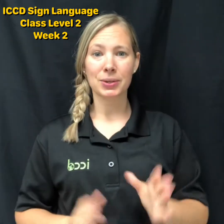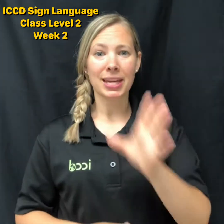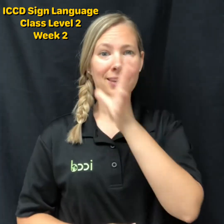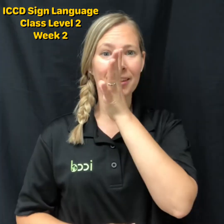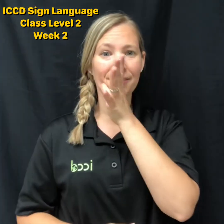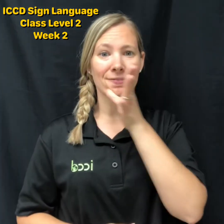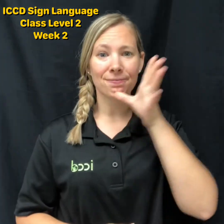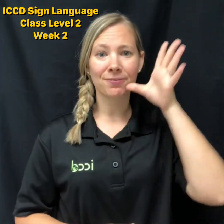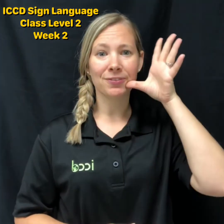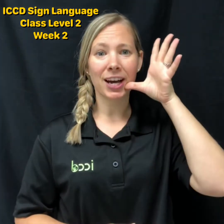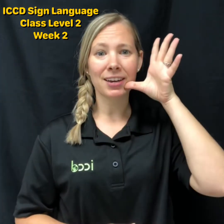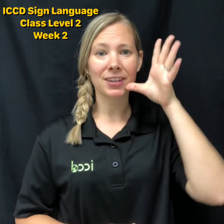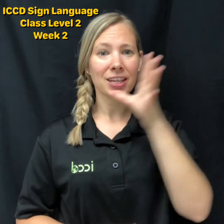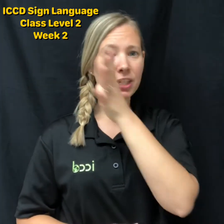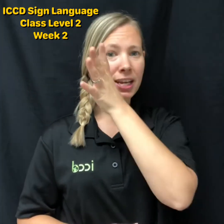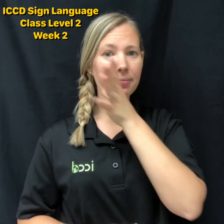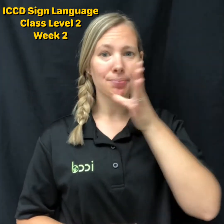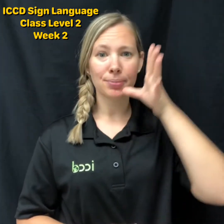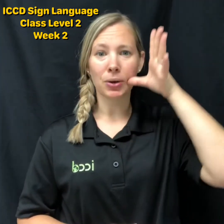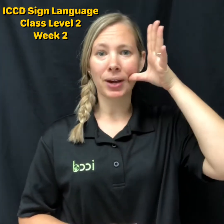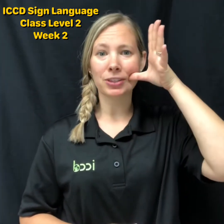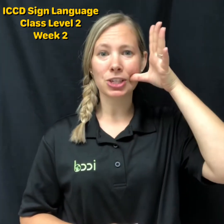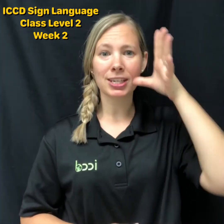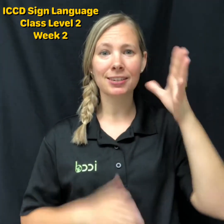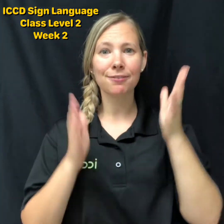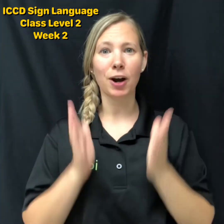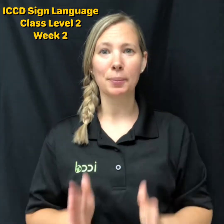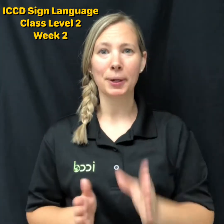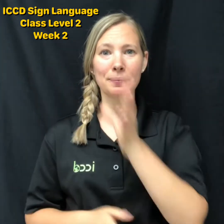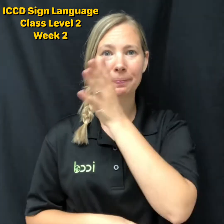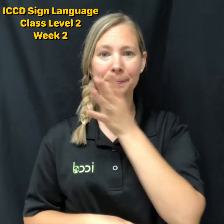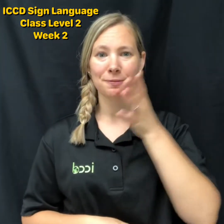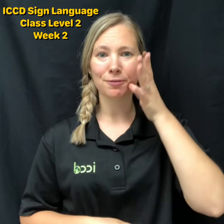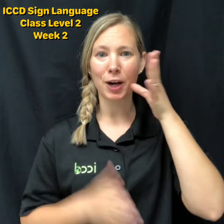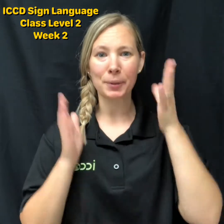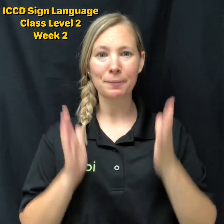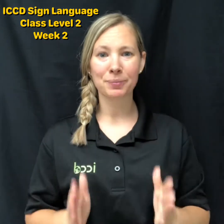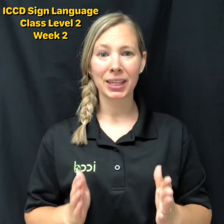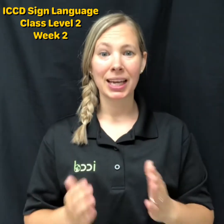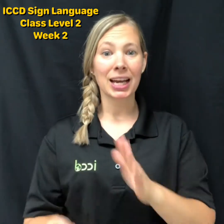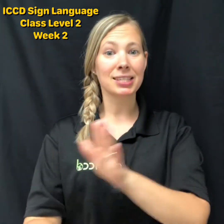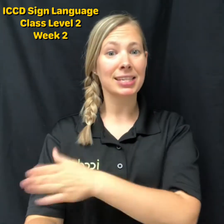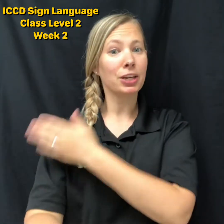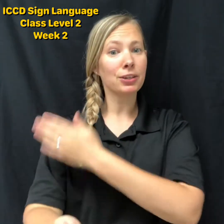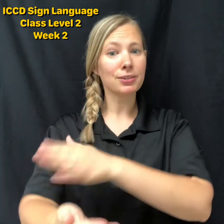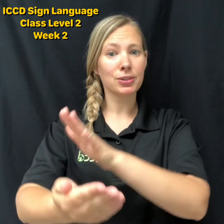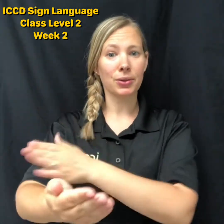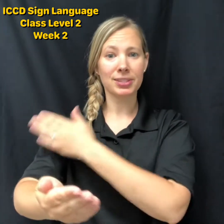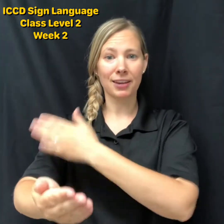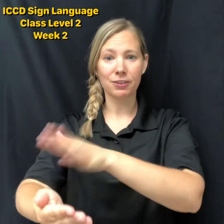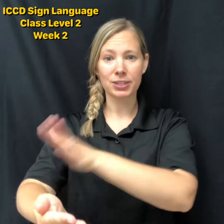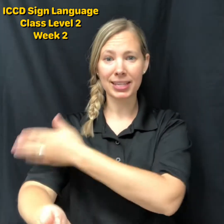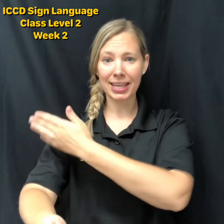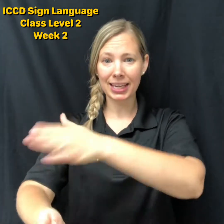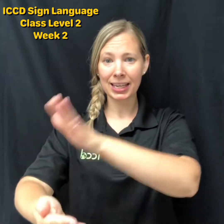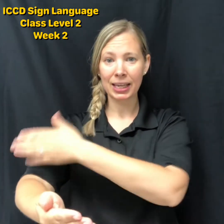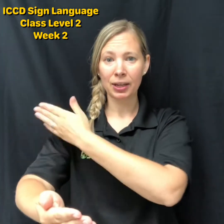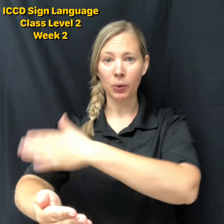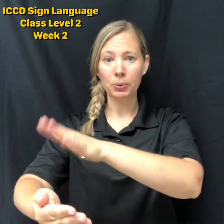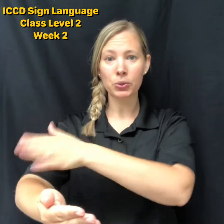the 5-hand shape, go around the chin, farmer, farmer. A singer, so sign for sing or music,